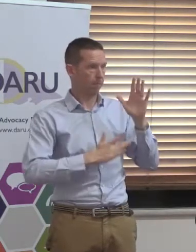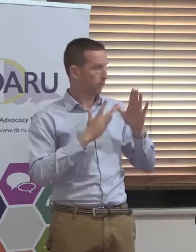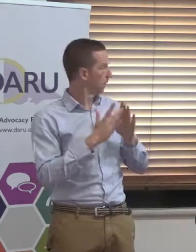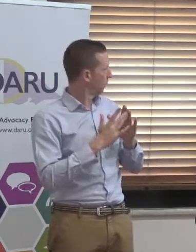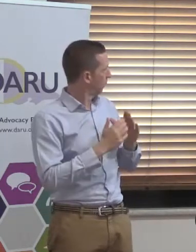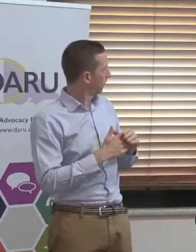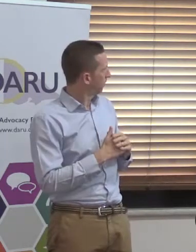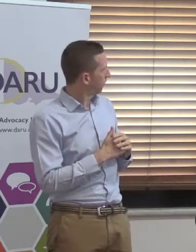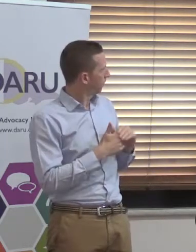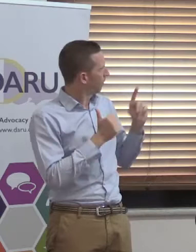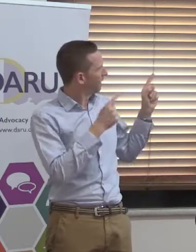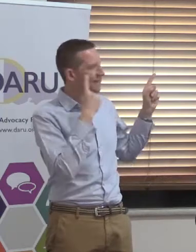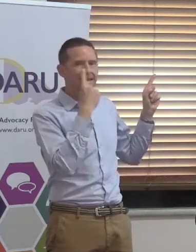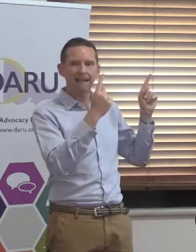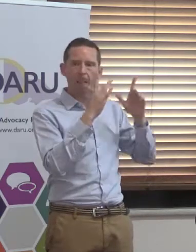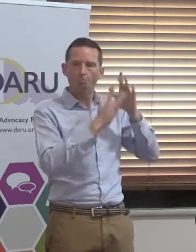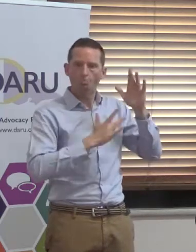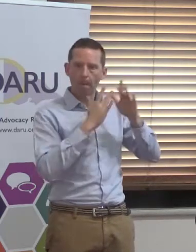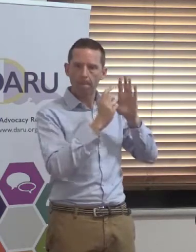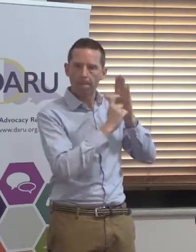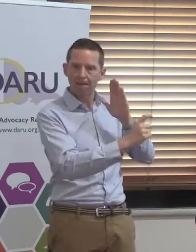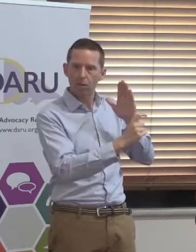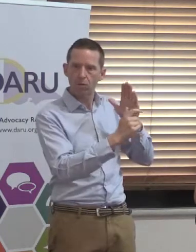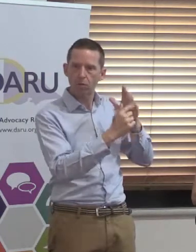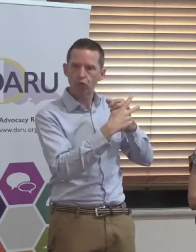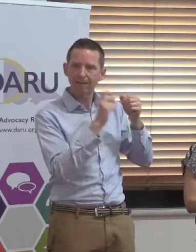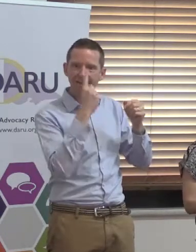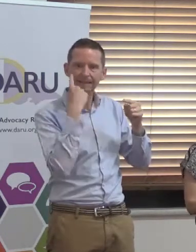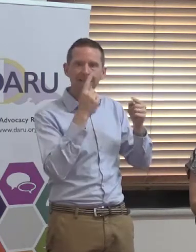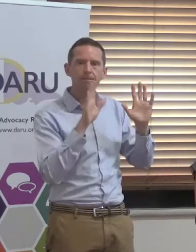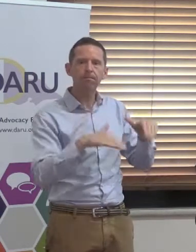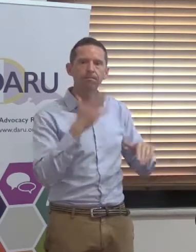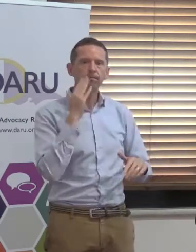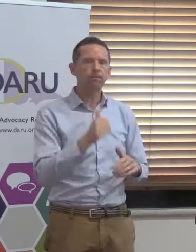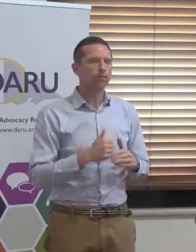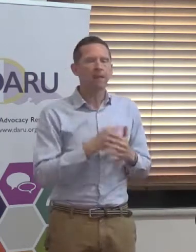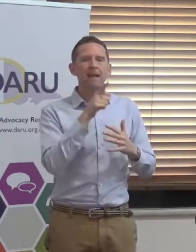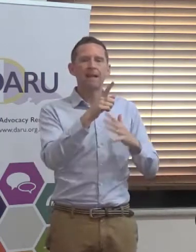can see the web address at the bottom. Can you see that? Possibly not. It's